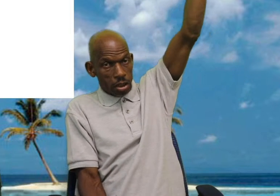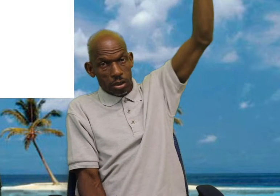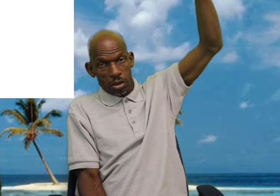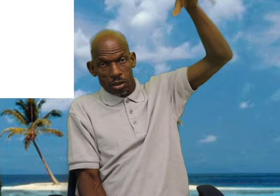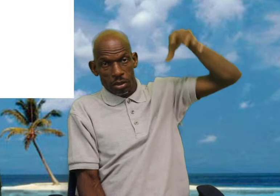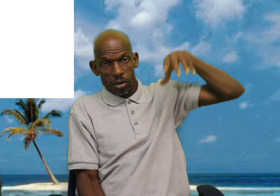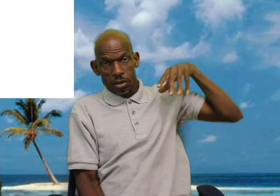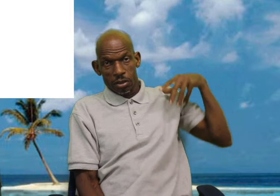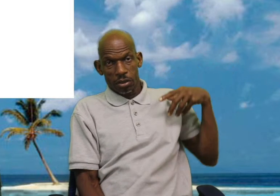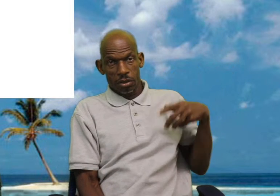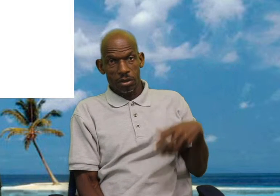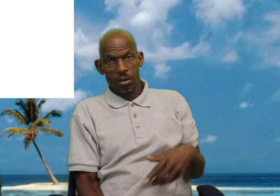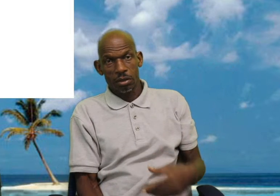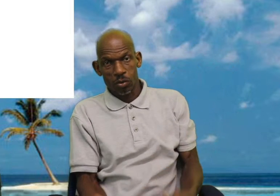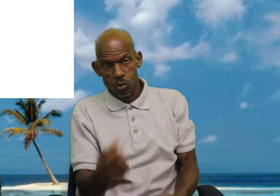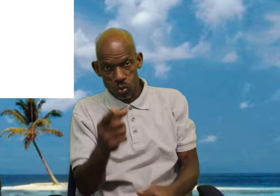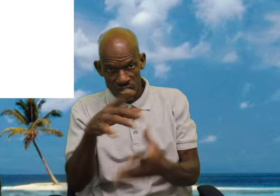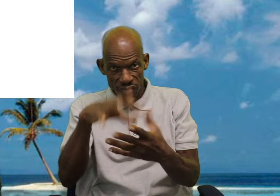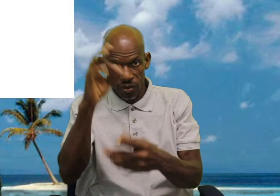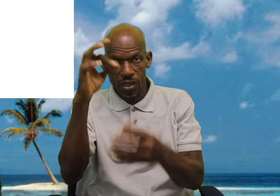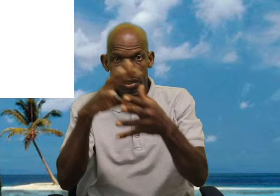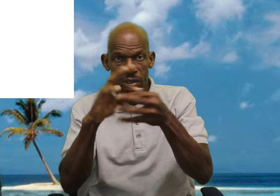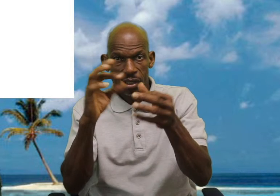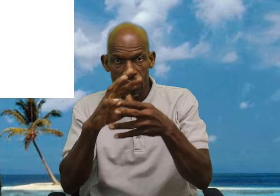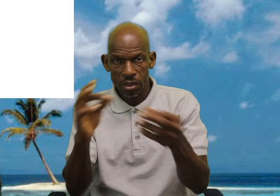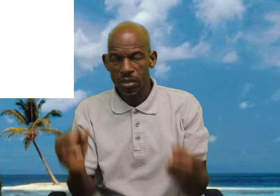I want you to find sentences,